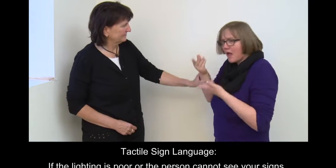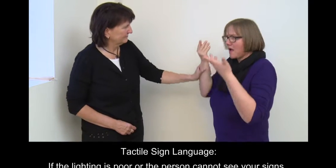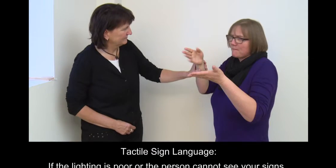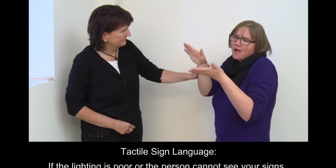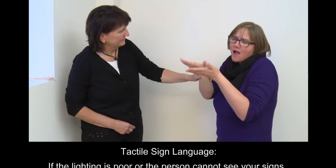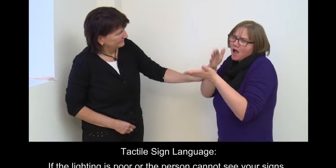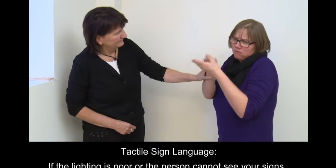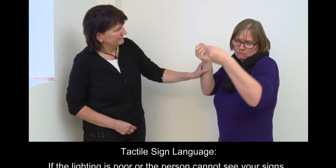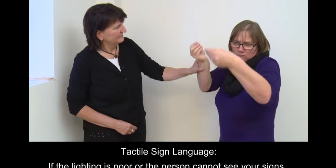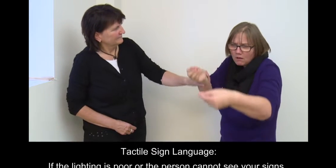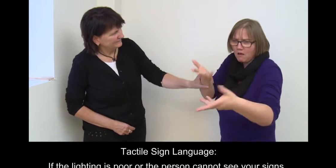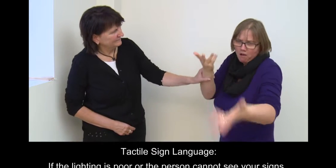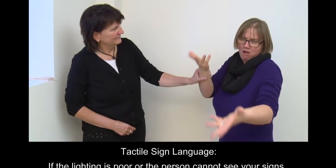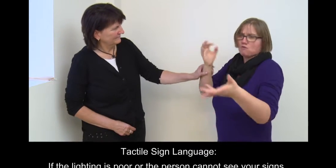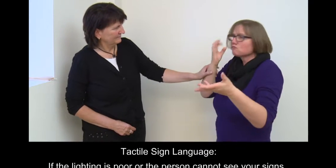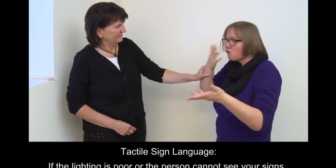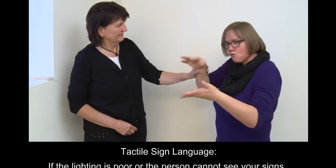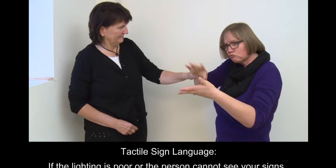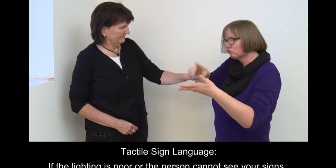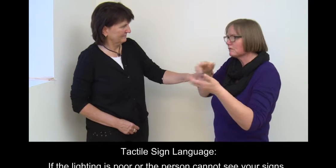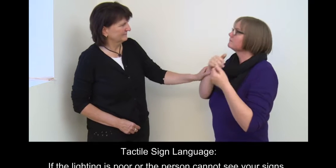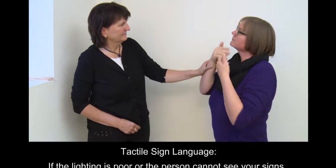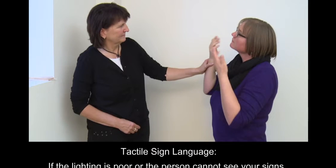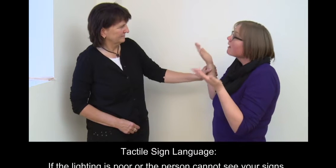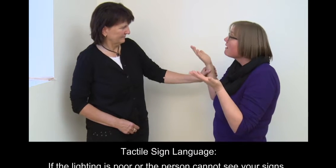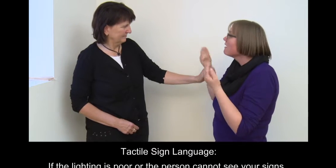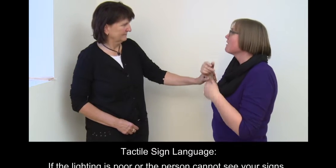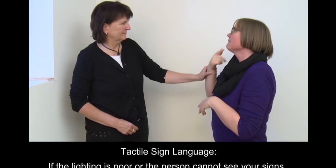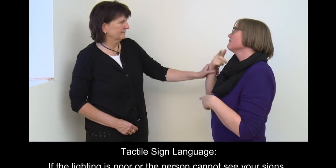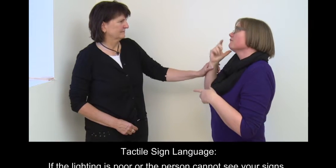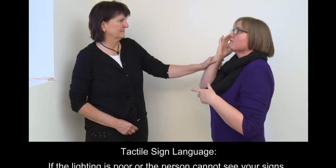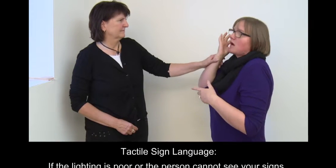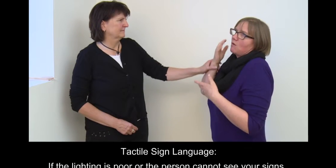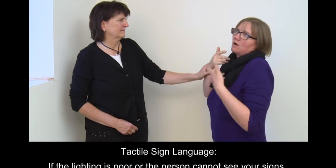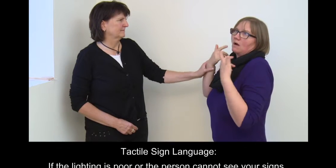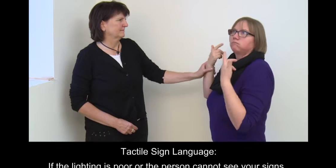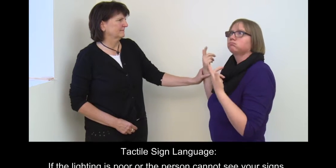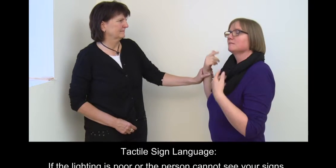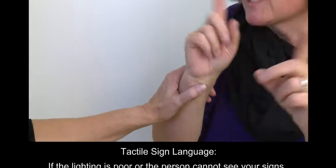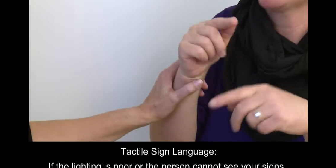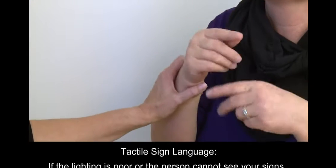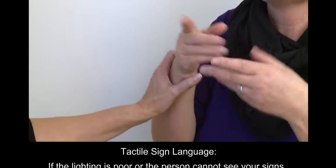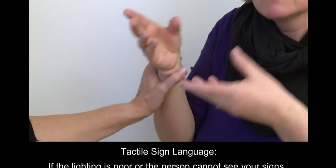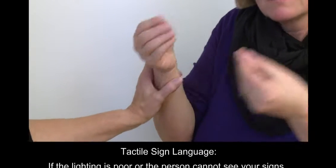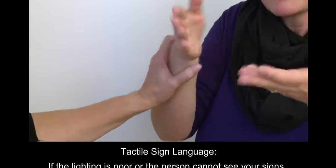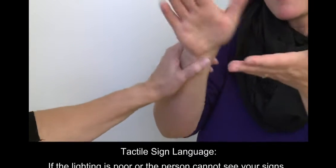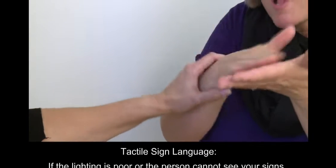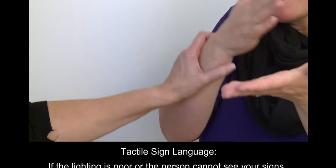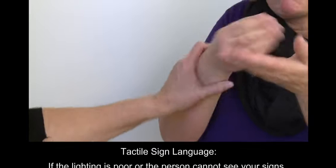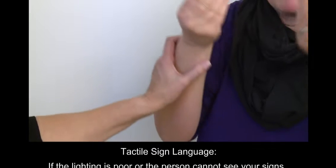better if they can feel you signing. To do this, they will either put their hand on your forearm or your hand, which is called